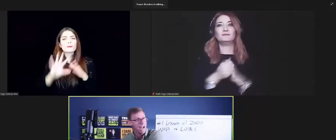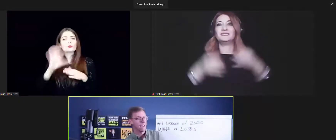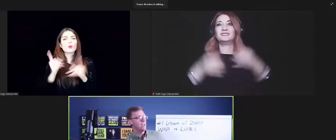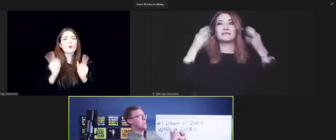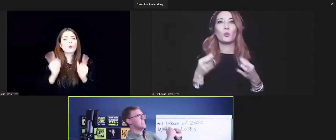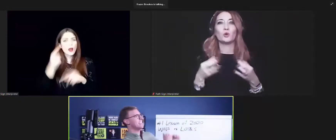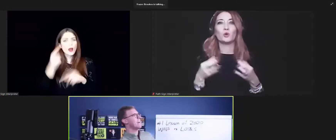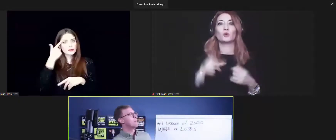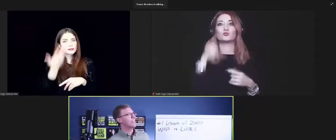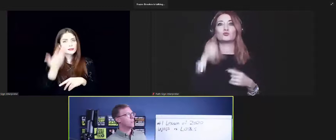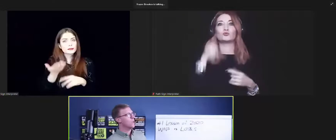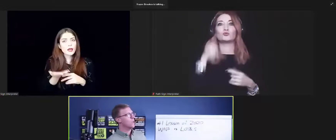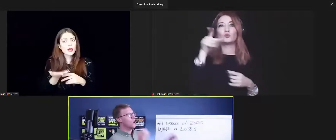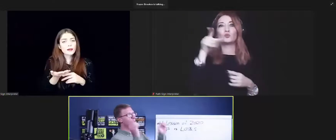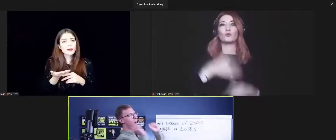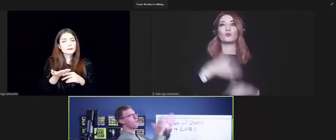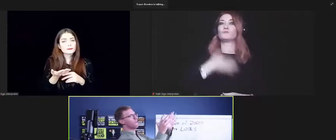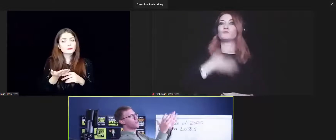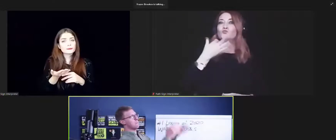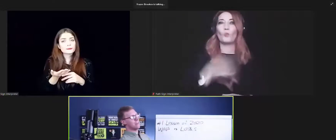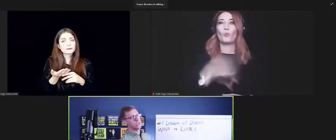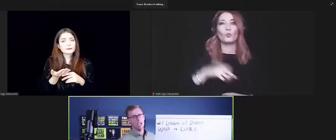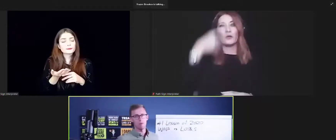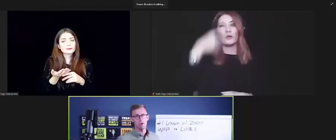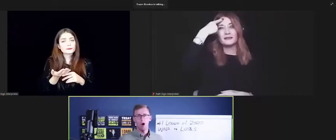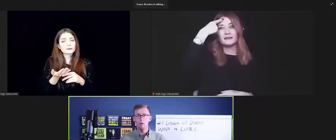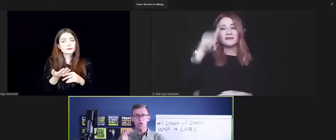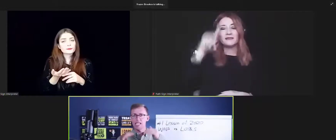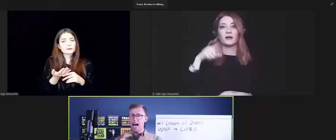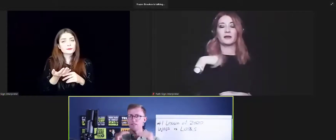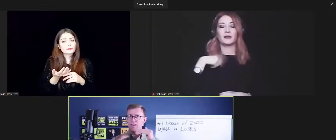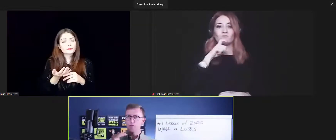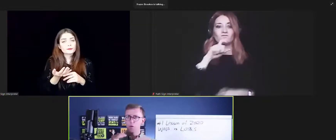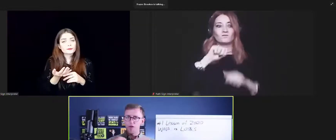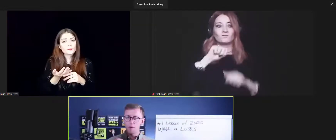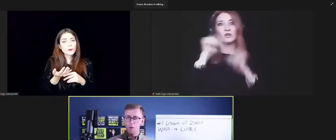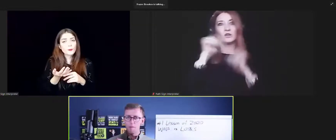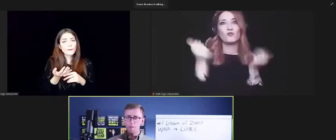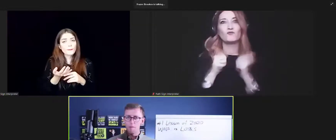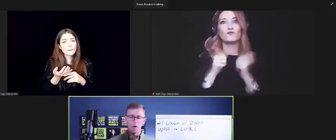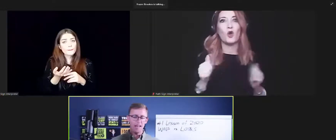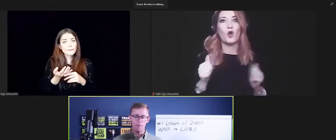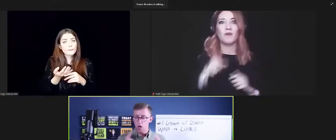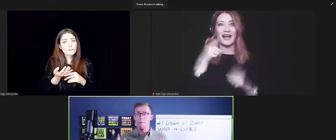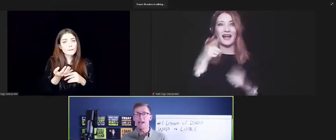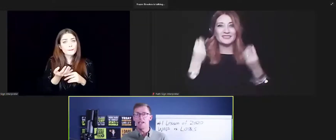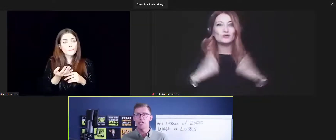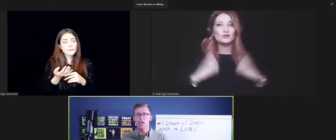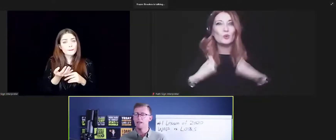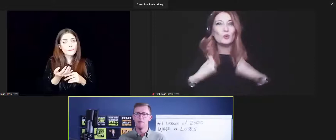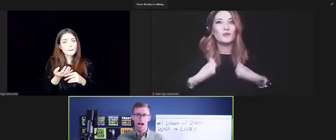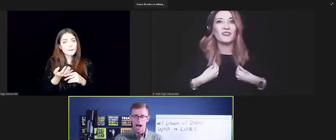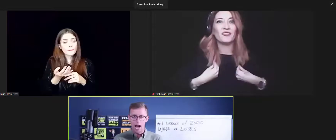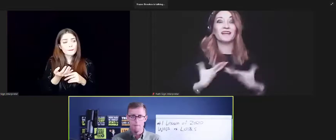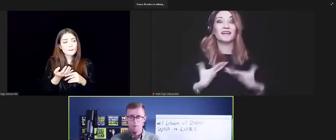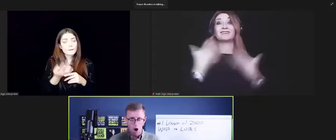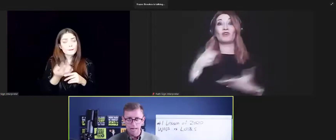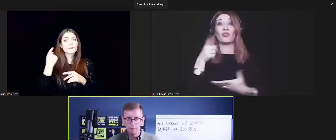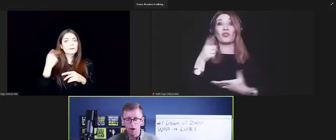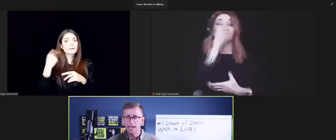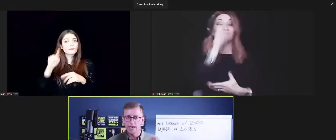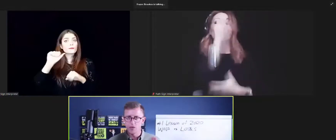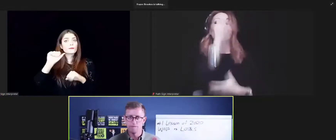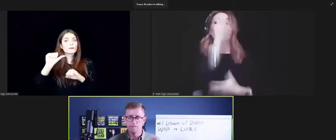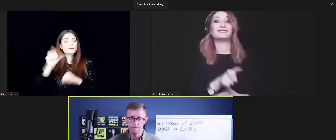Bang, hit it down the middle. We both play the same shot. I was kind of level with him at one point. It was amazing. I'm not